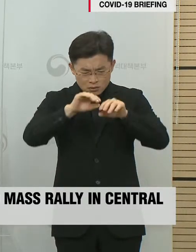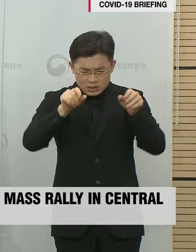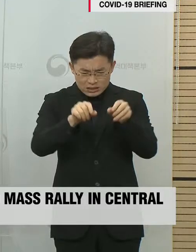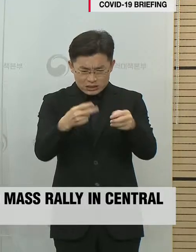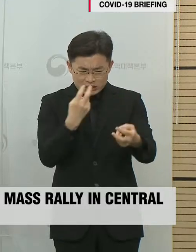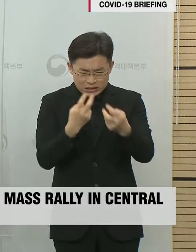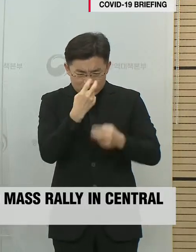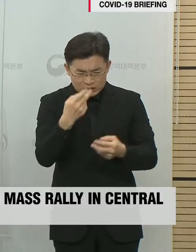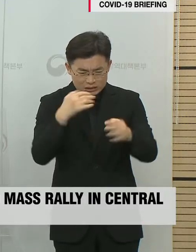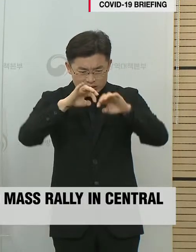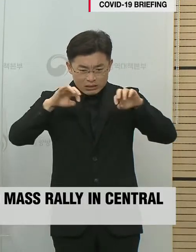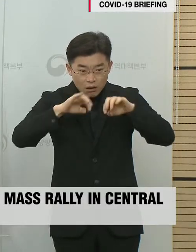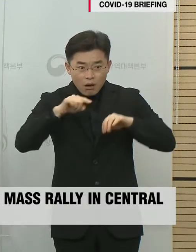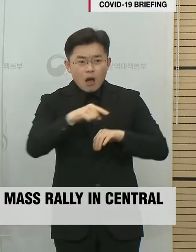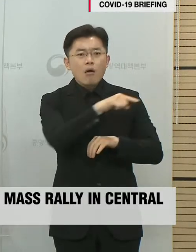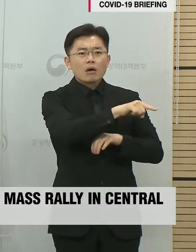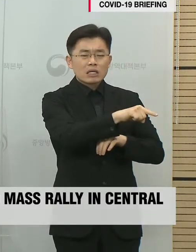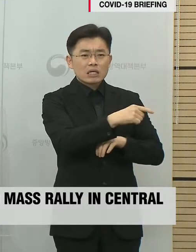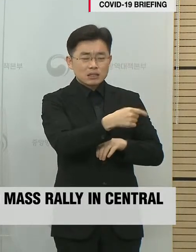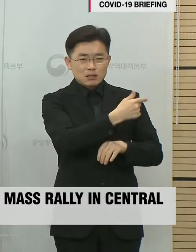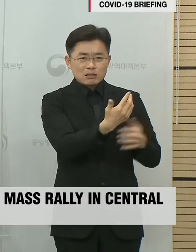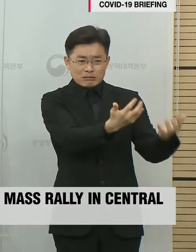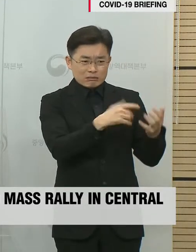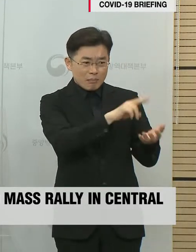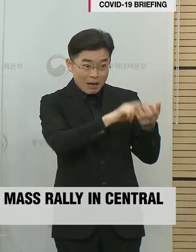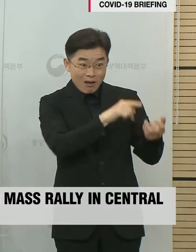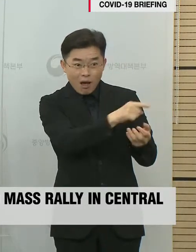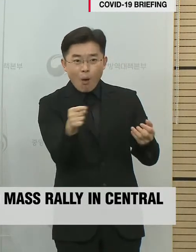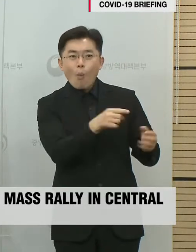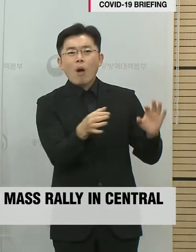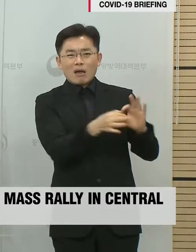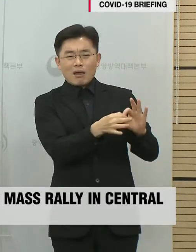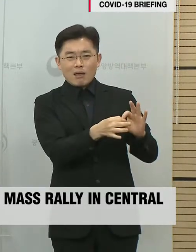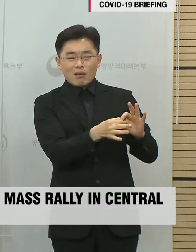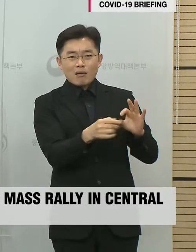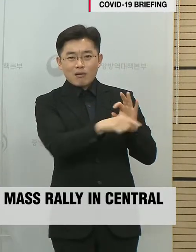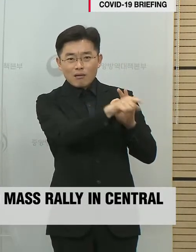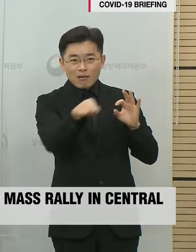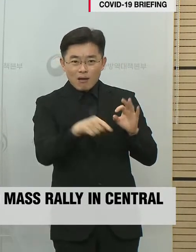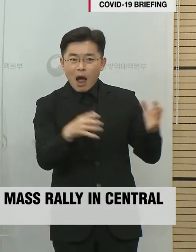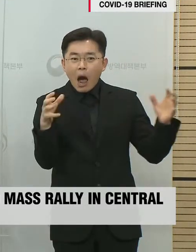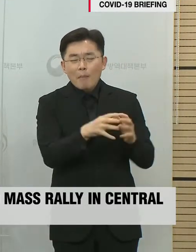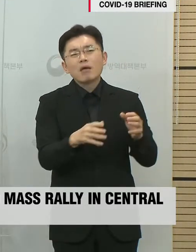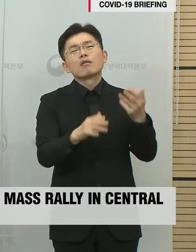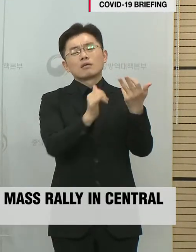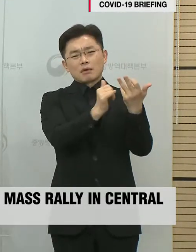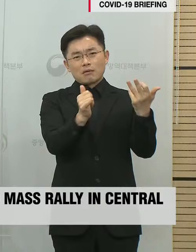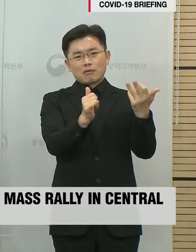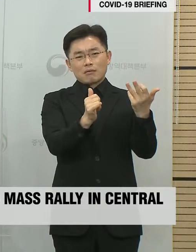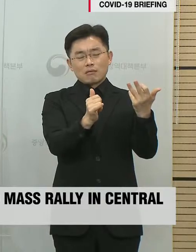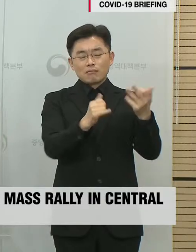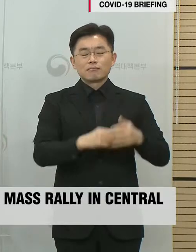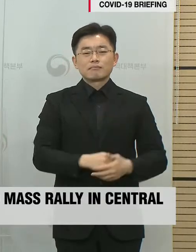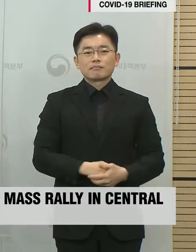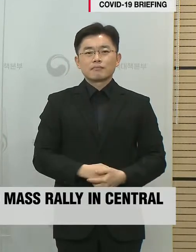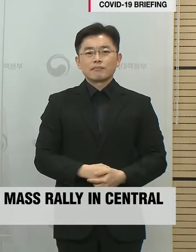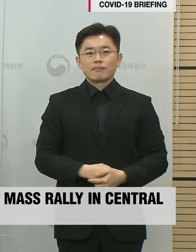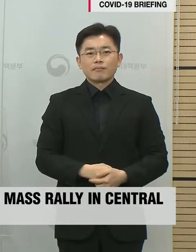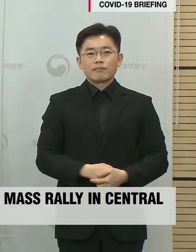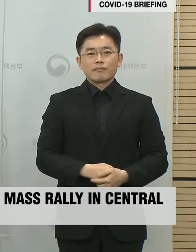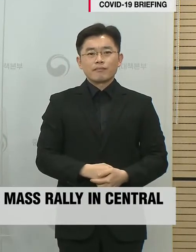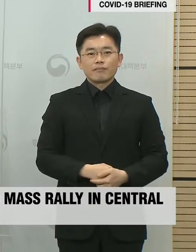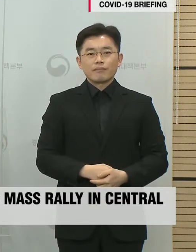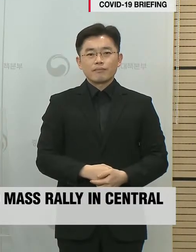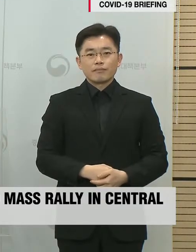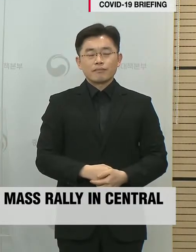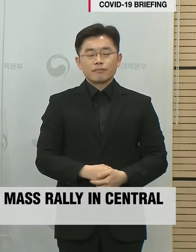Daejeon Sana. And we have confirmed that 10 of these cases have been related to this information session.